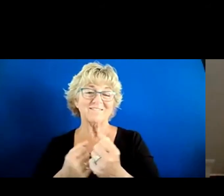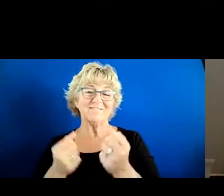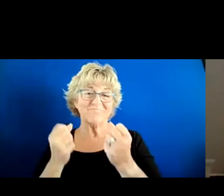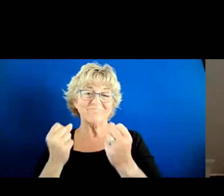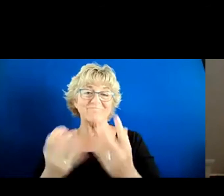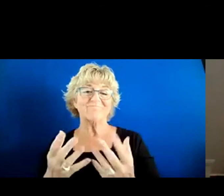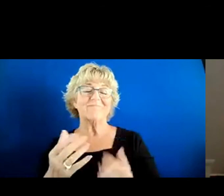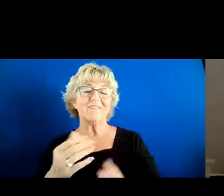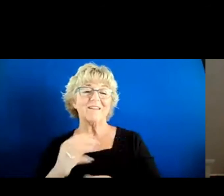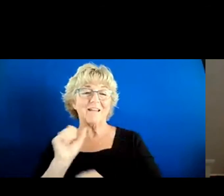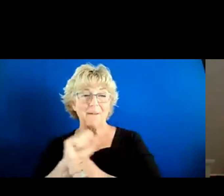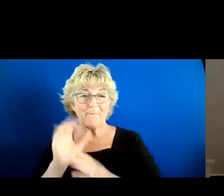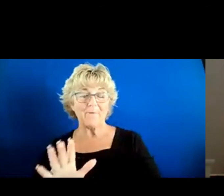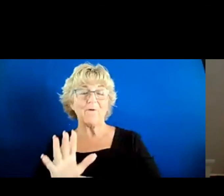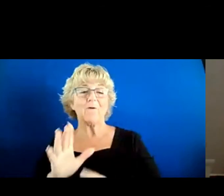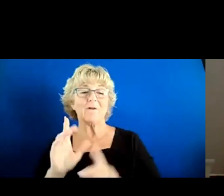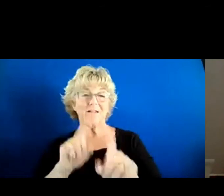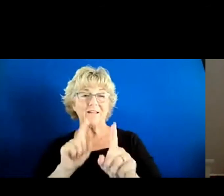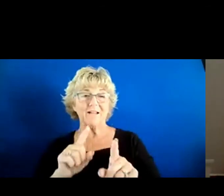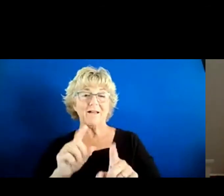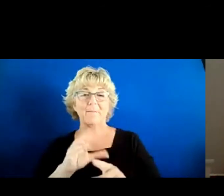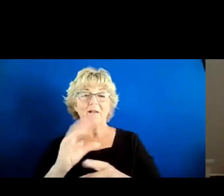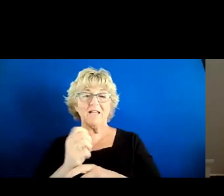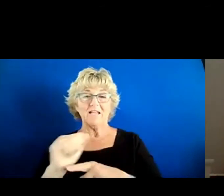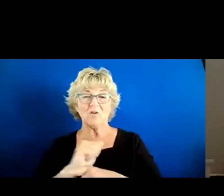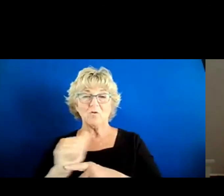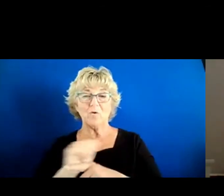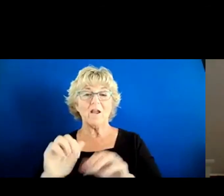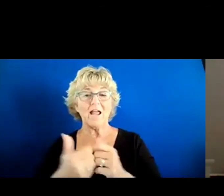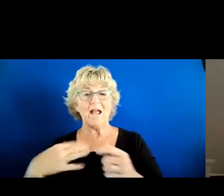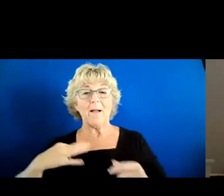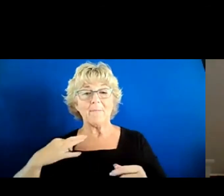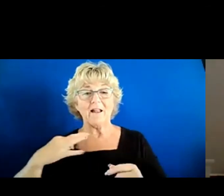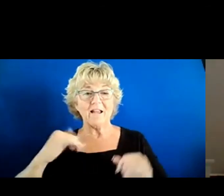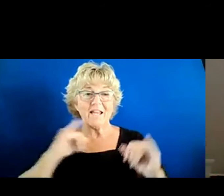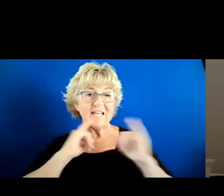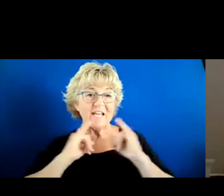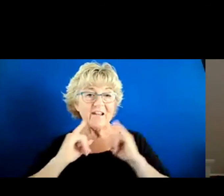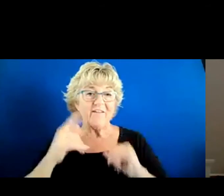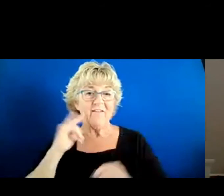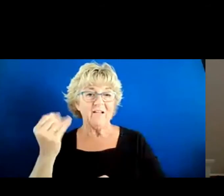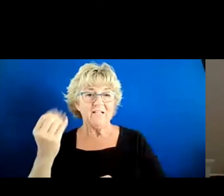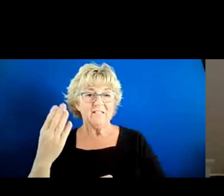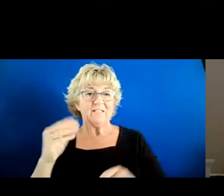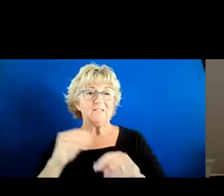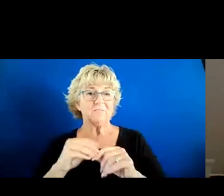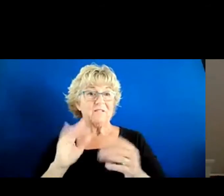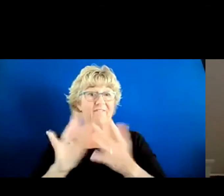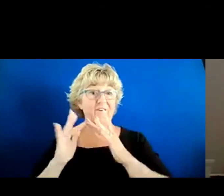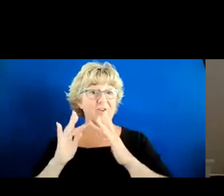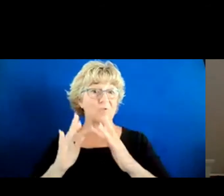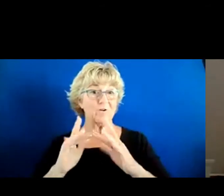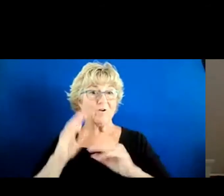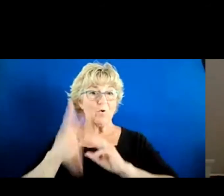get information and training on things like how to apply an interview for a job in a virtual world,